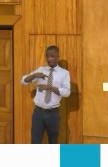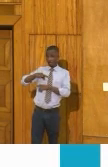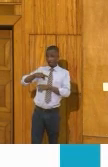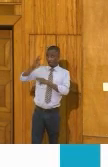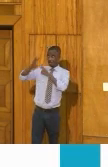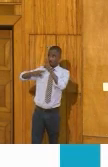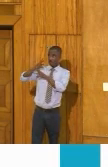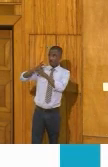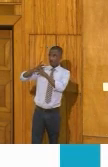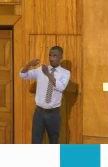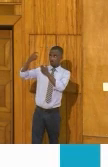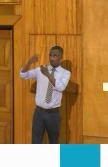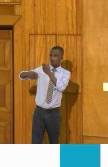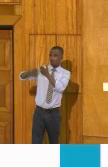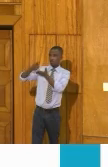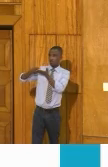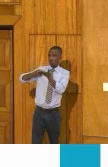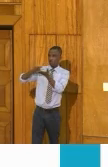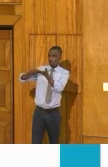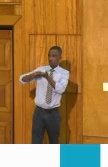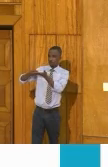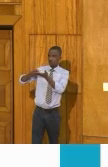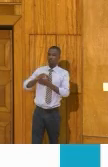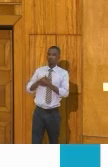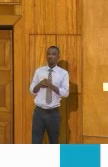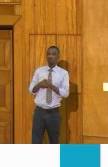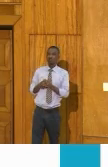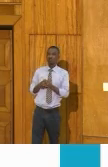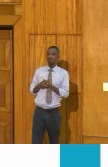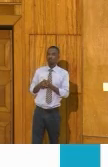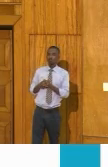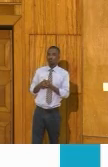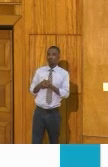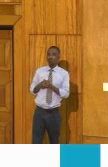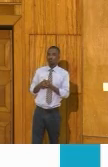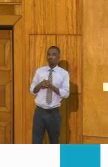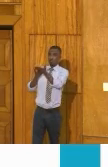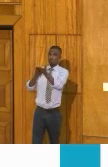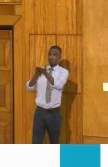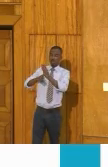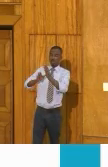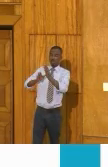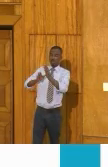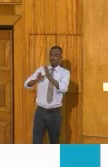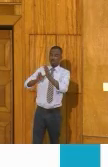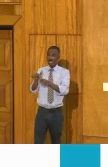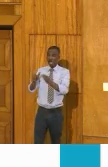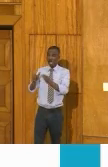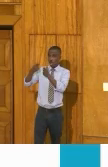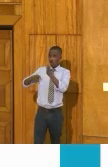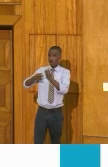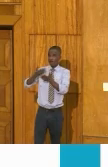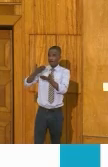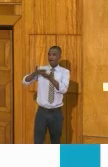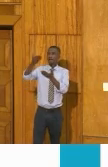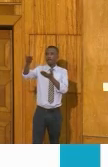price negotiations. So we had a global RFP, request for proposal, that was done, and we used that price to